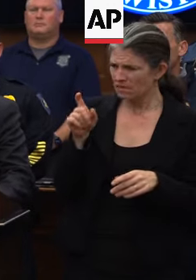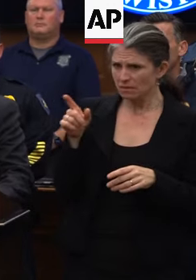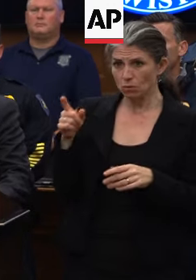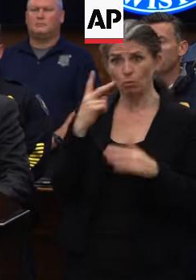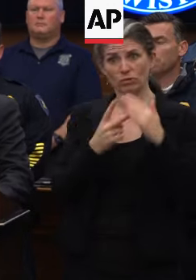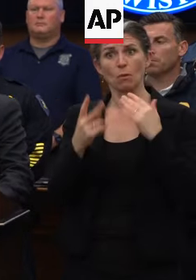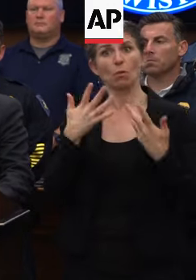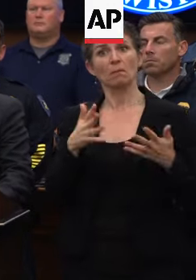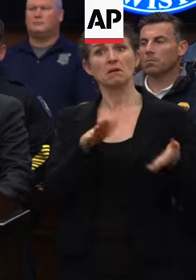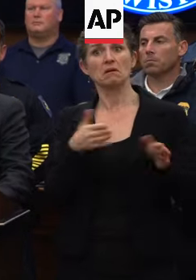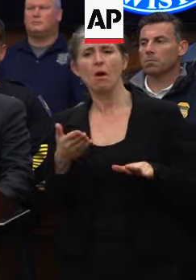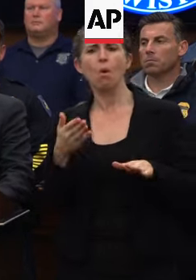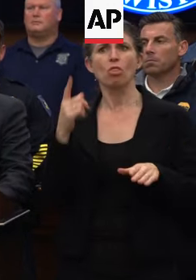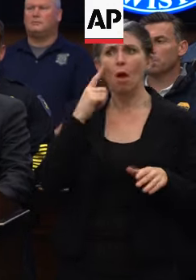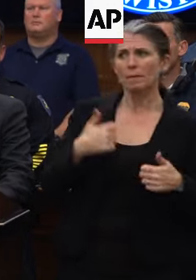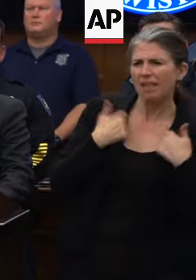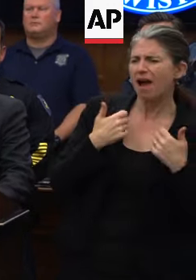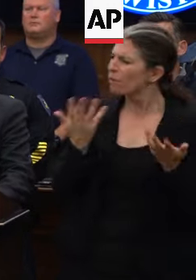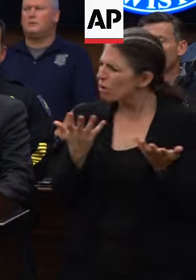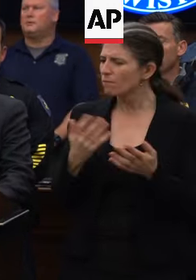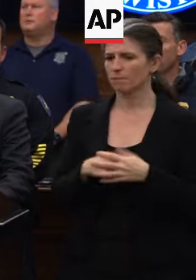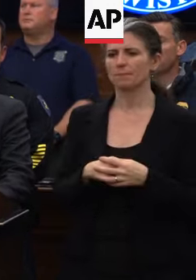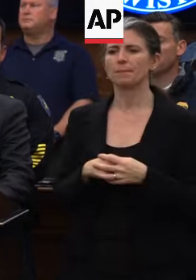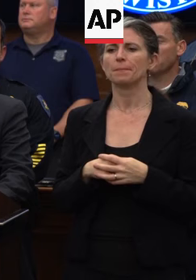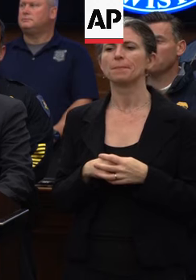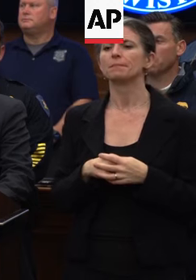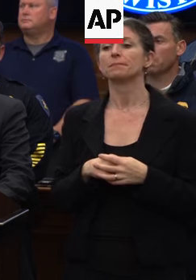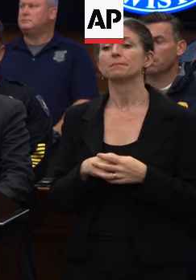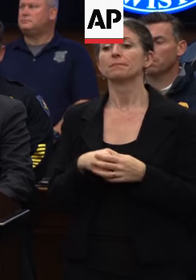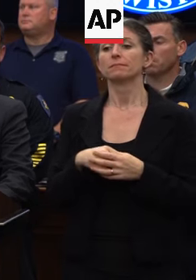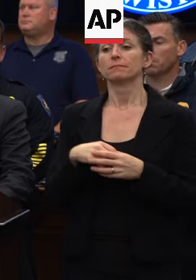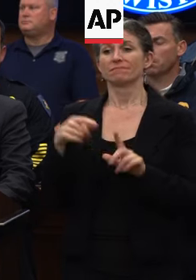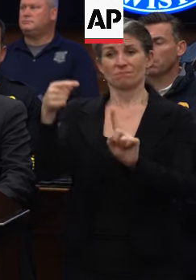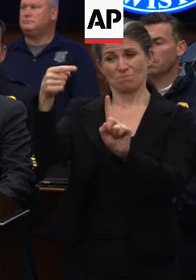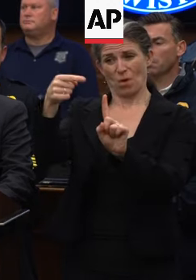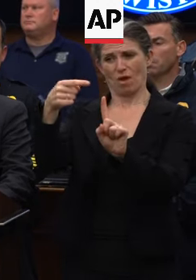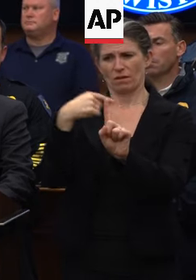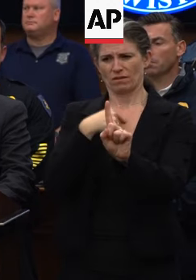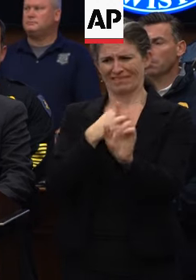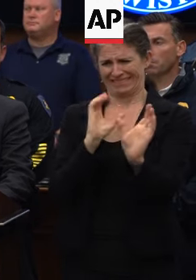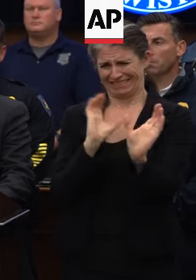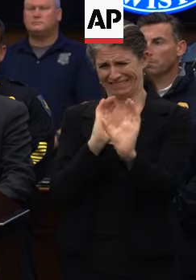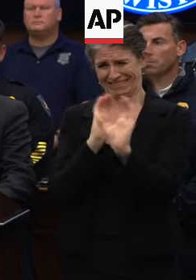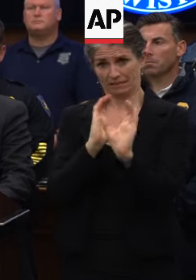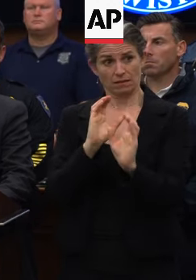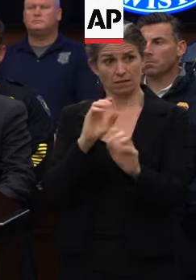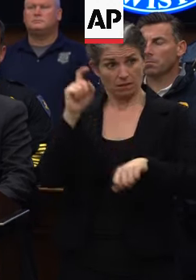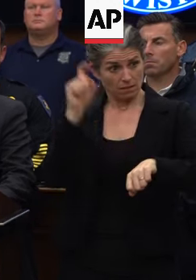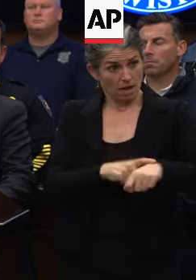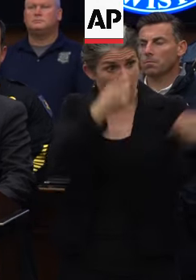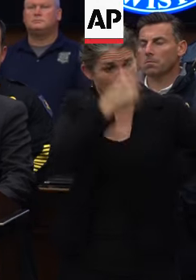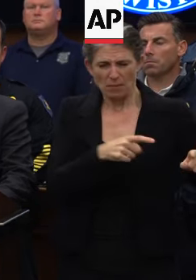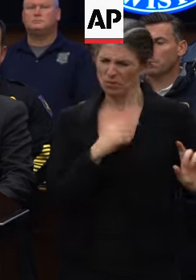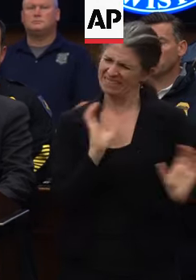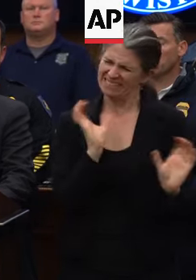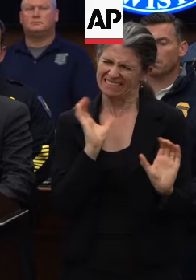So our reality here is that this search has been extensive, it's been thorough, it's been nonstop since the minute we started speaking with you and long before